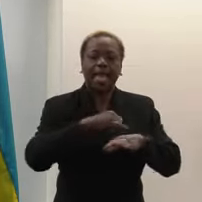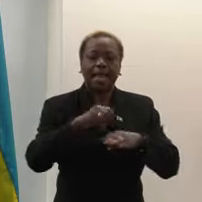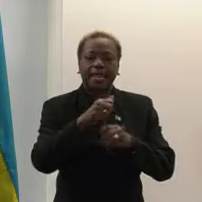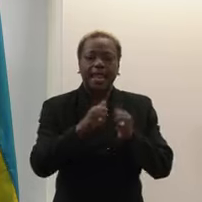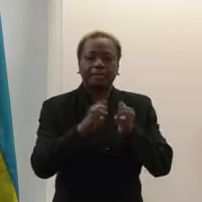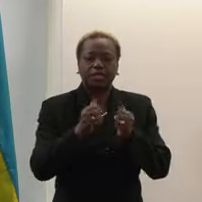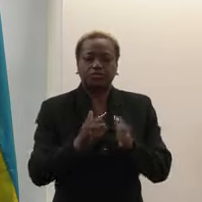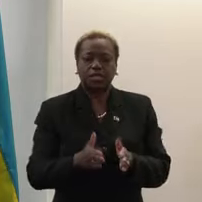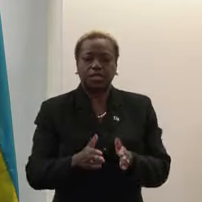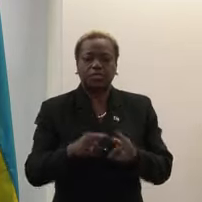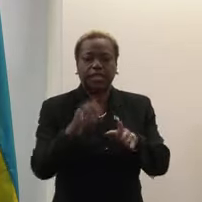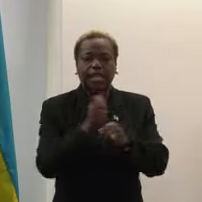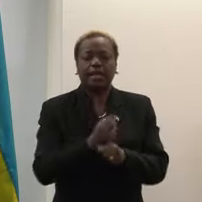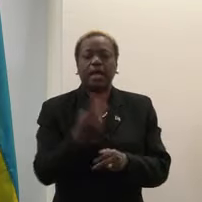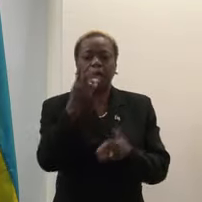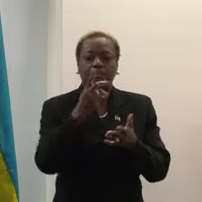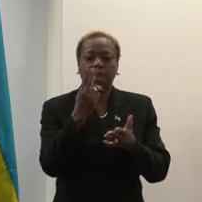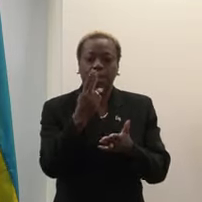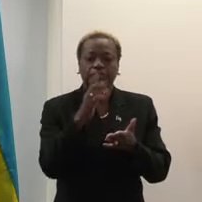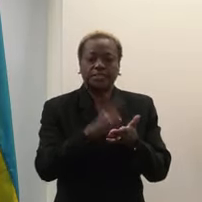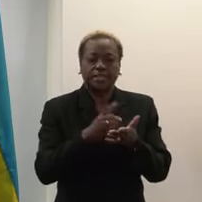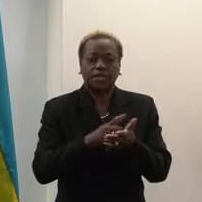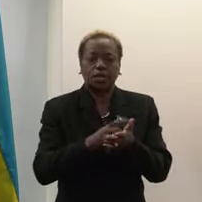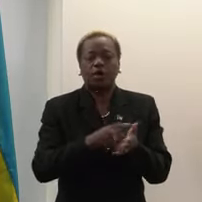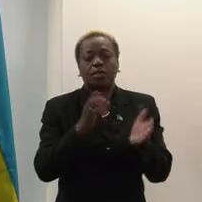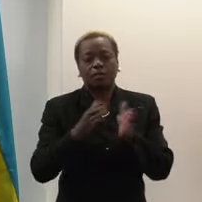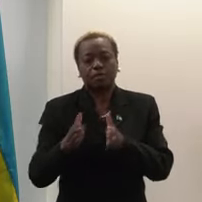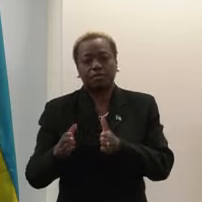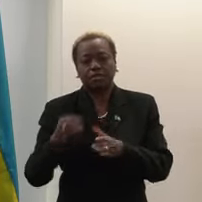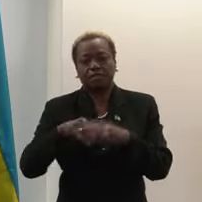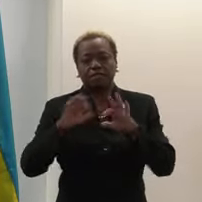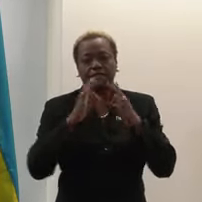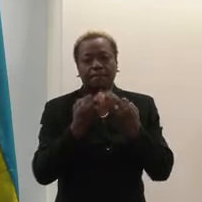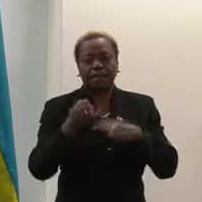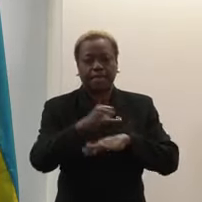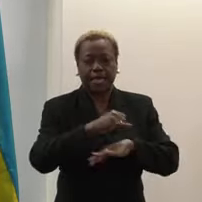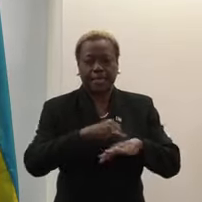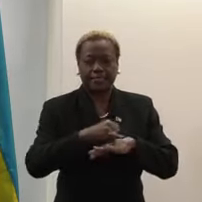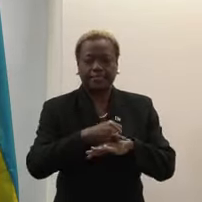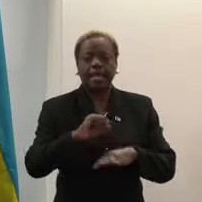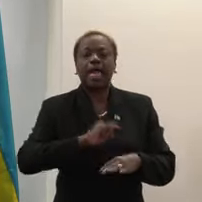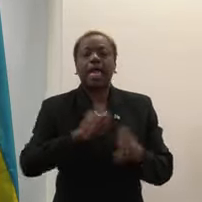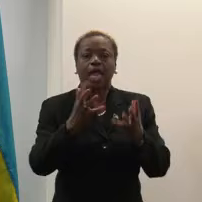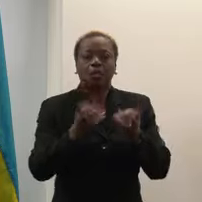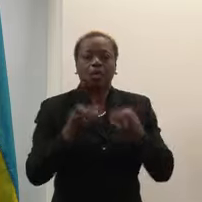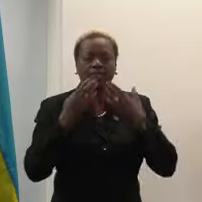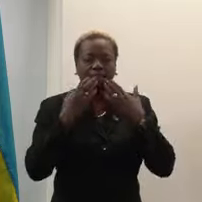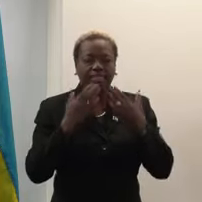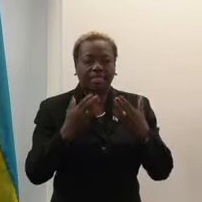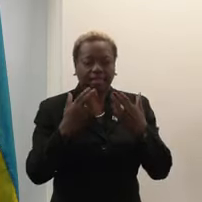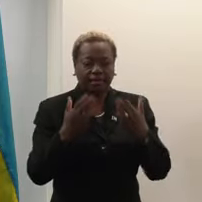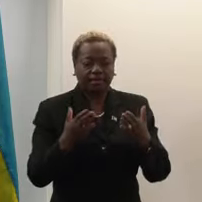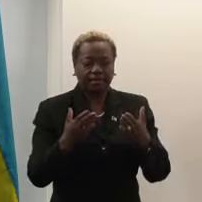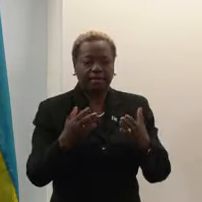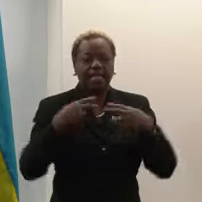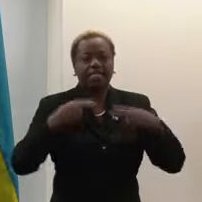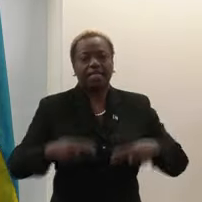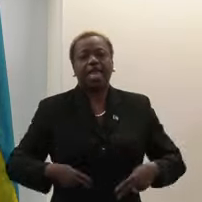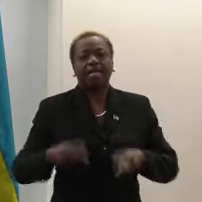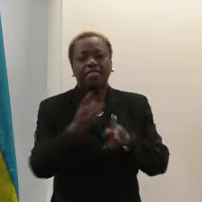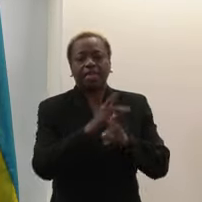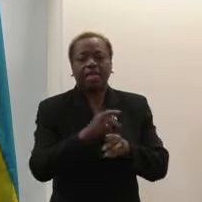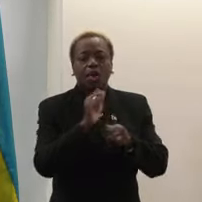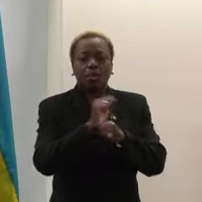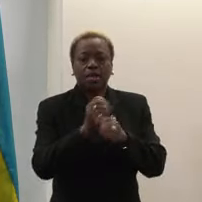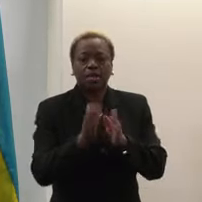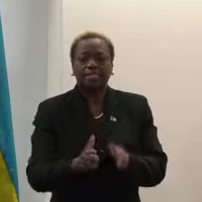an update on the preparations in Family Islands. I want to thank the healthcare workers